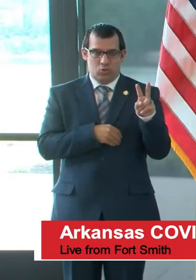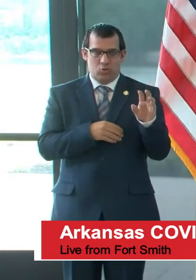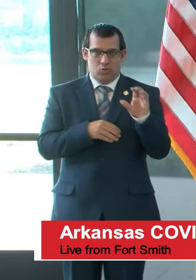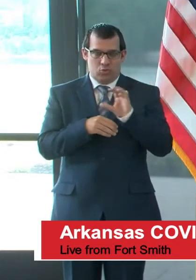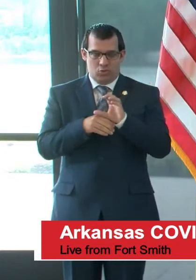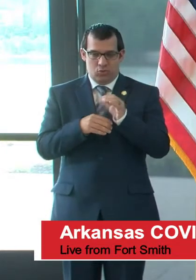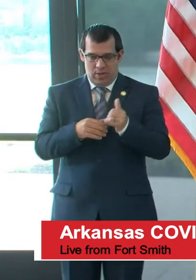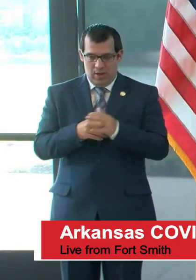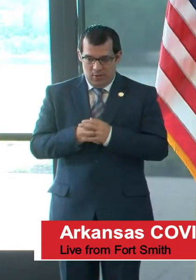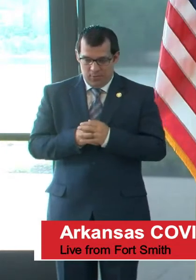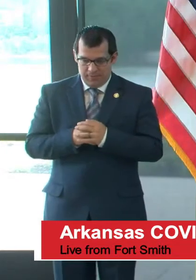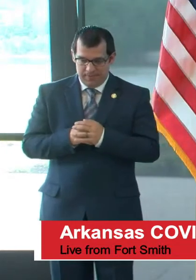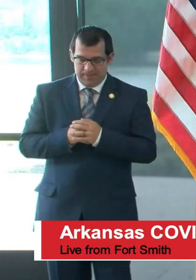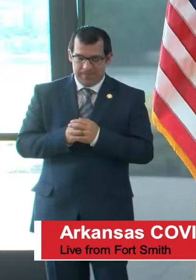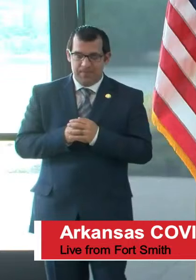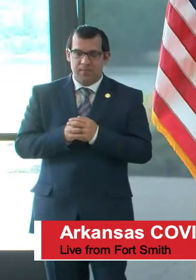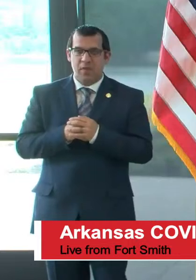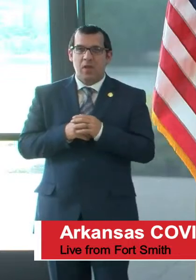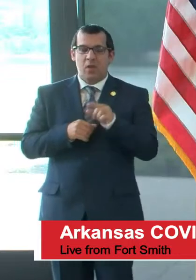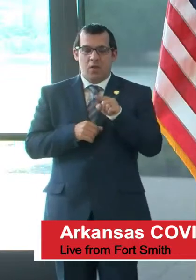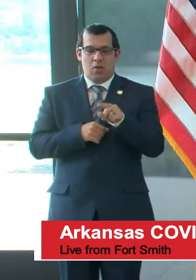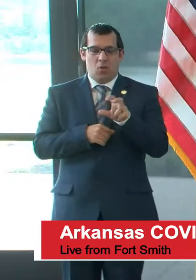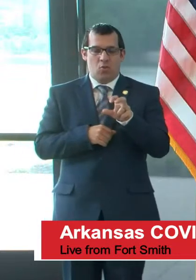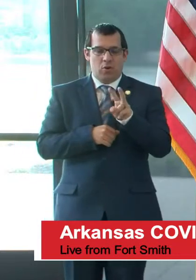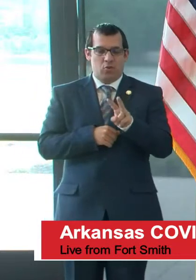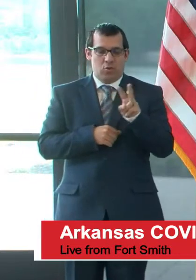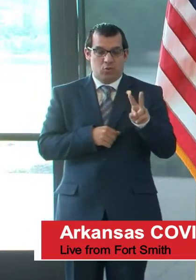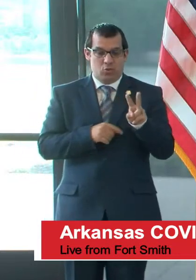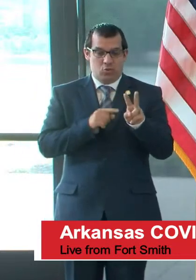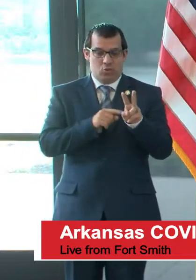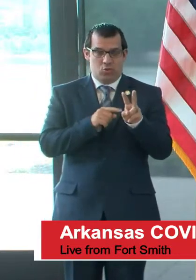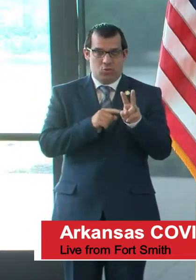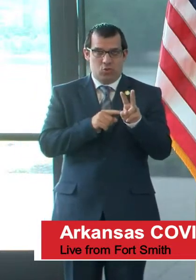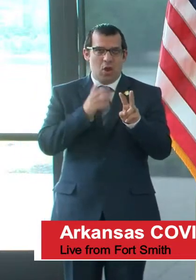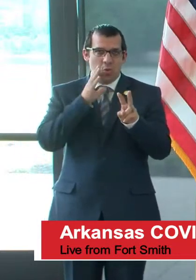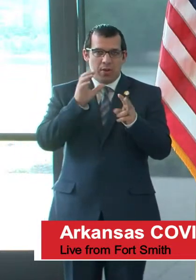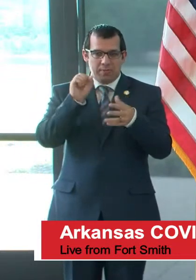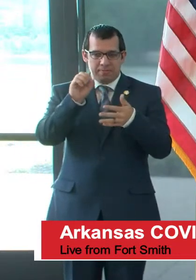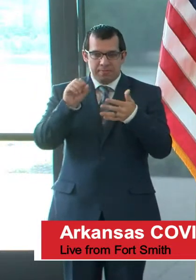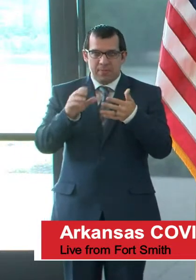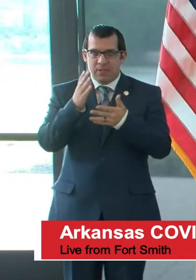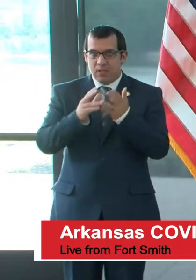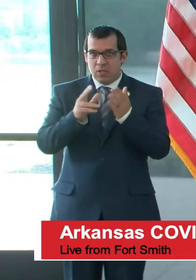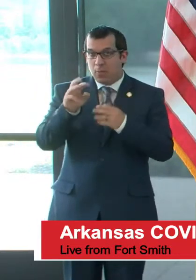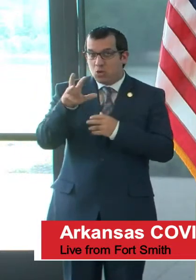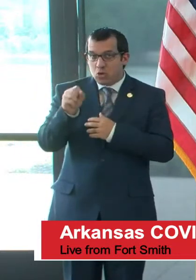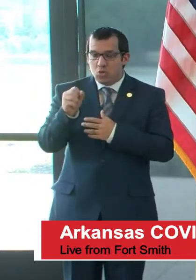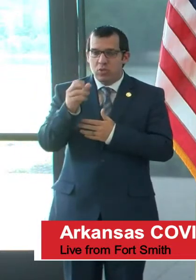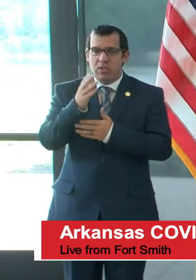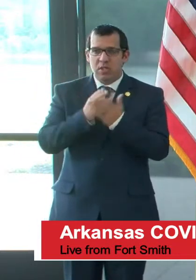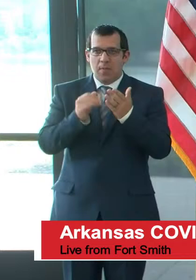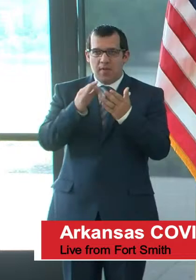cases. Of those 322 cases, let me just give you some news there as